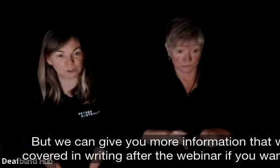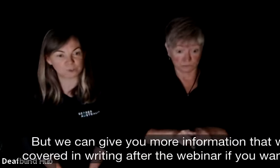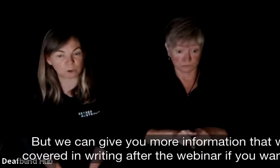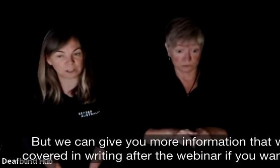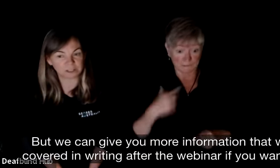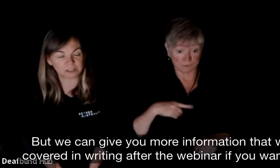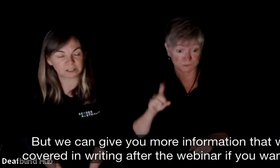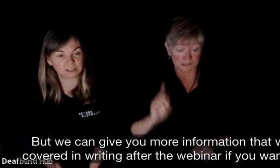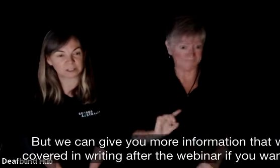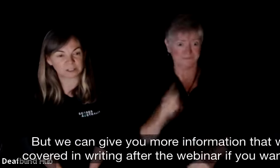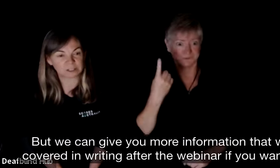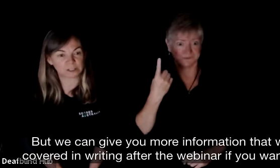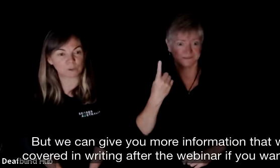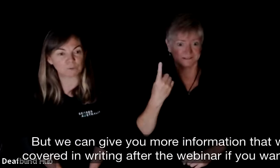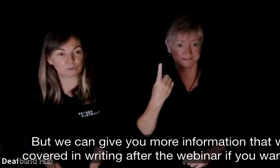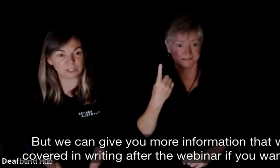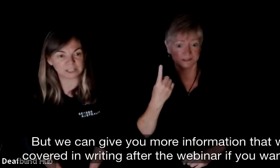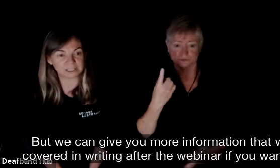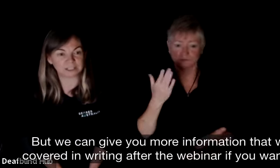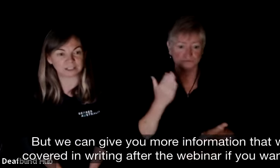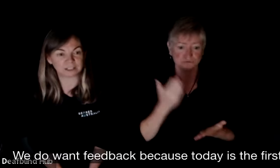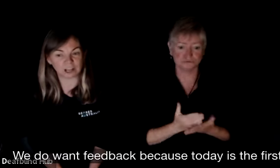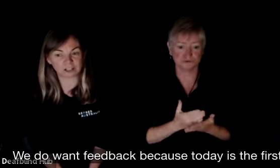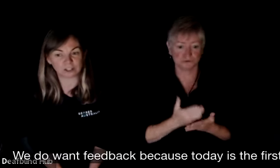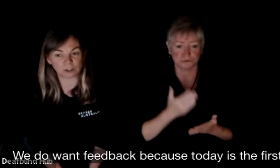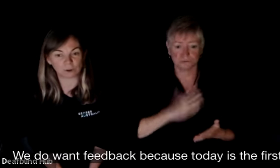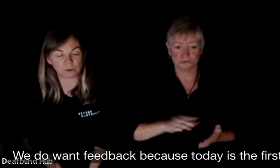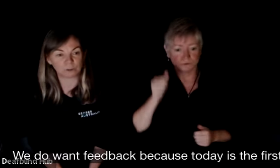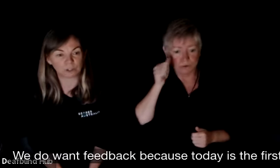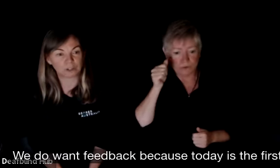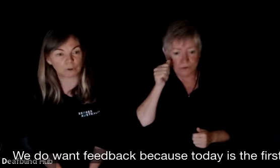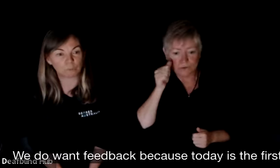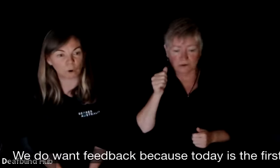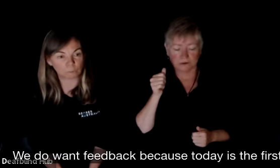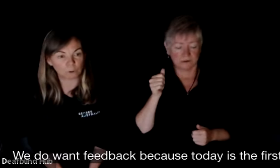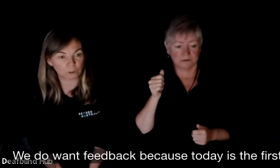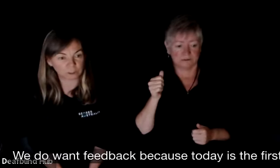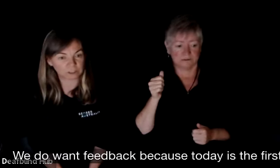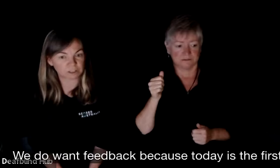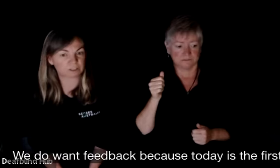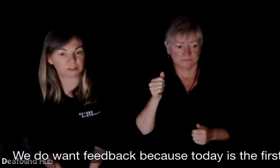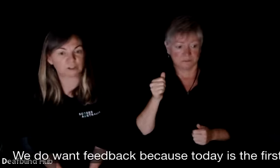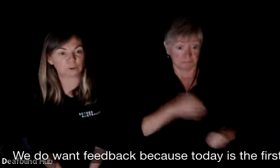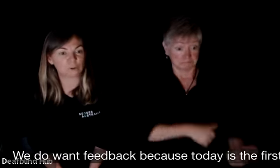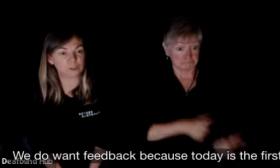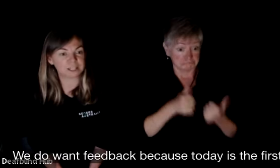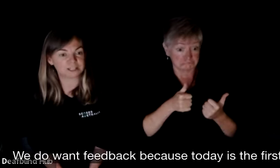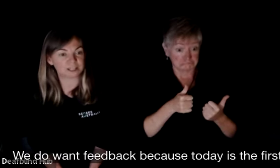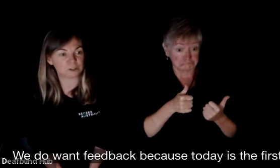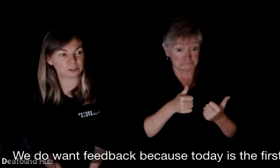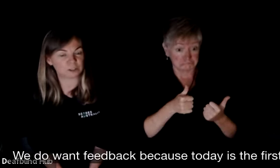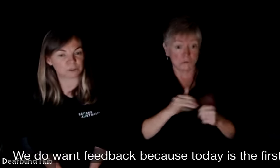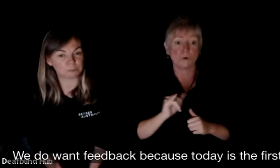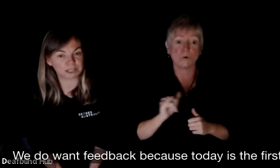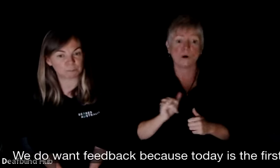the first one. So we'd really like to know what worked or things